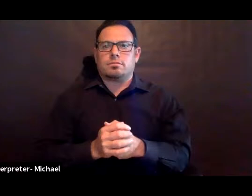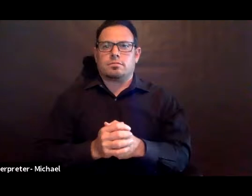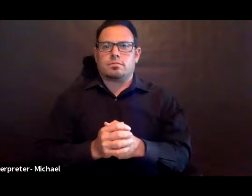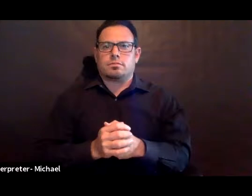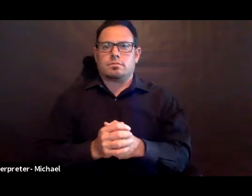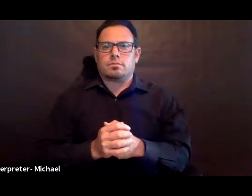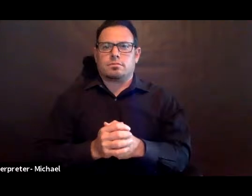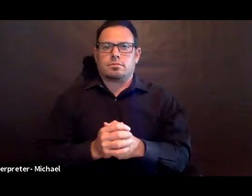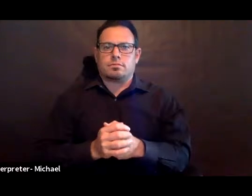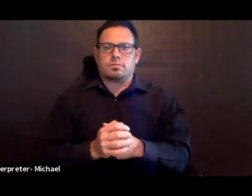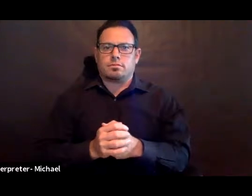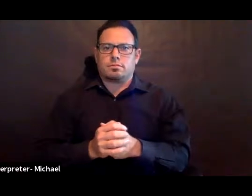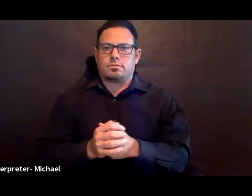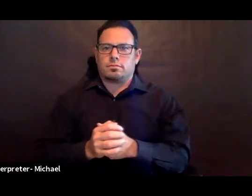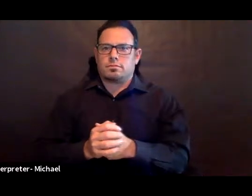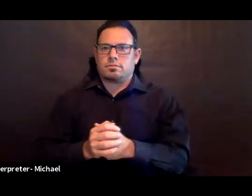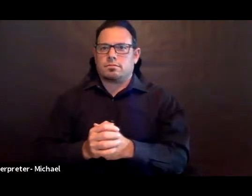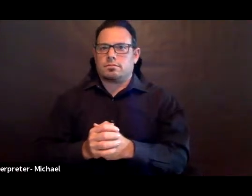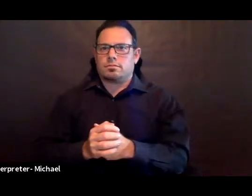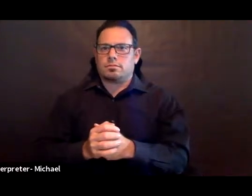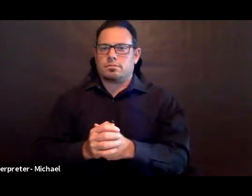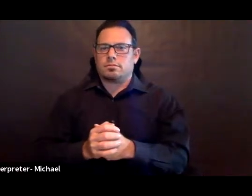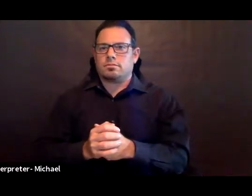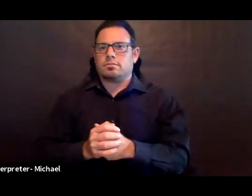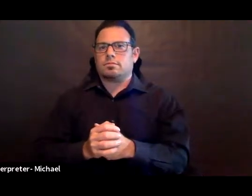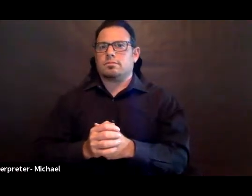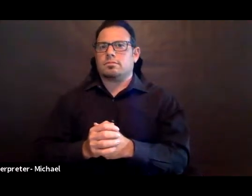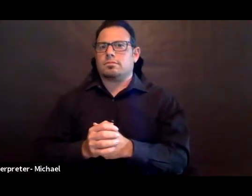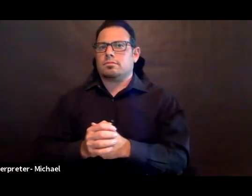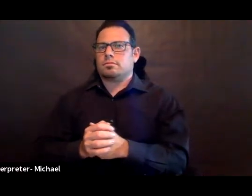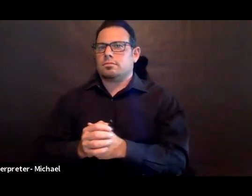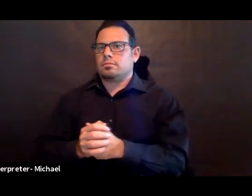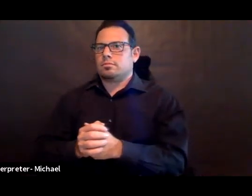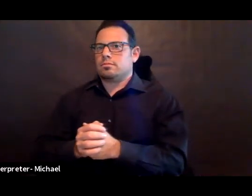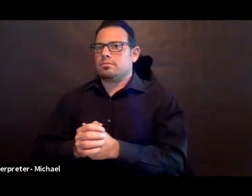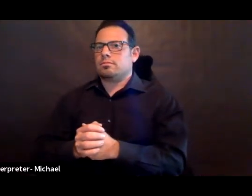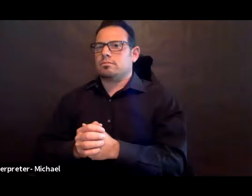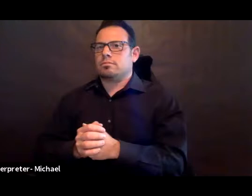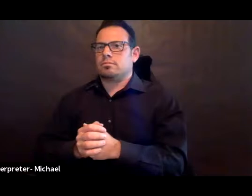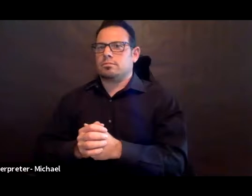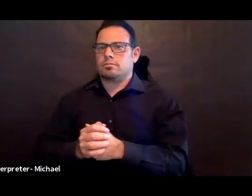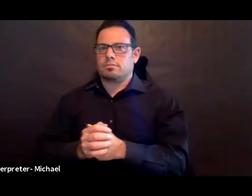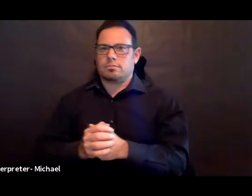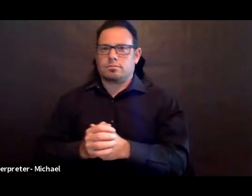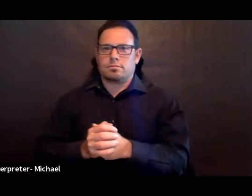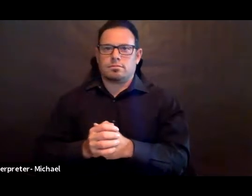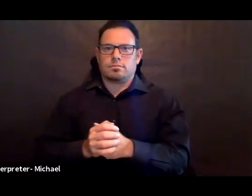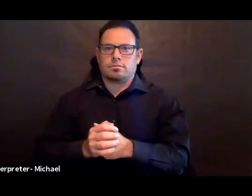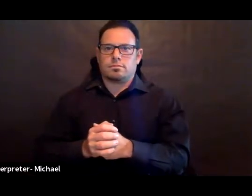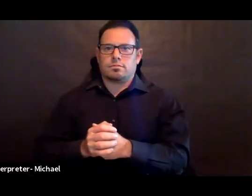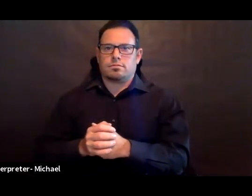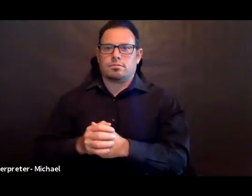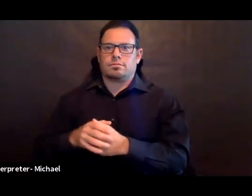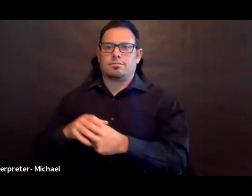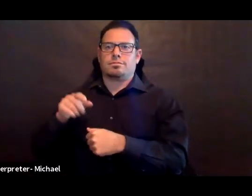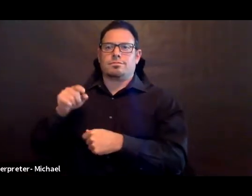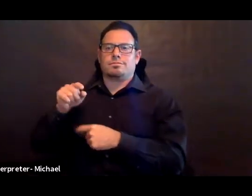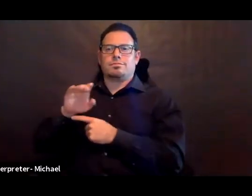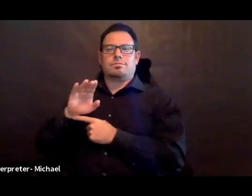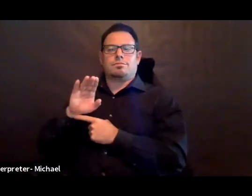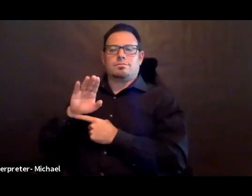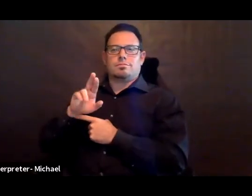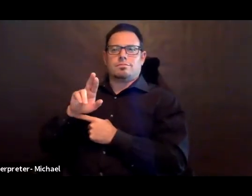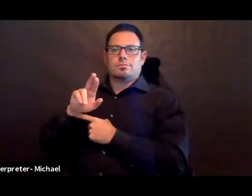is a small but important subset of people with compromised immune systems who do not have as robust a response to